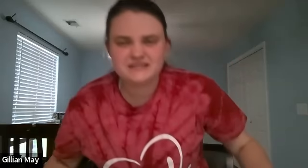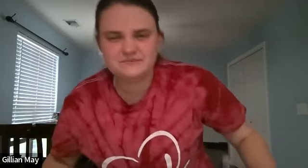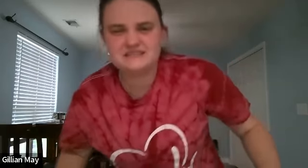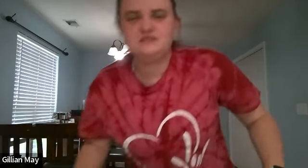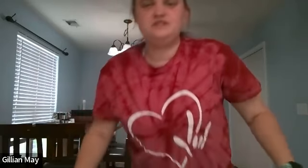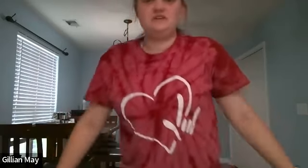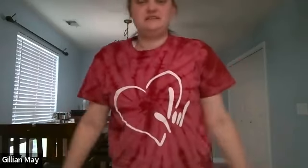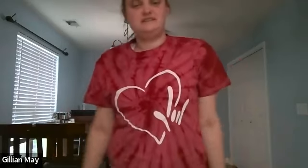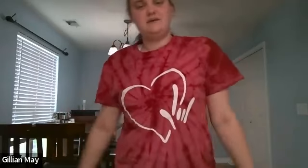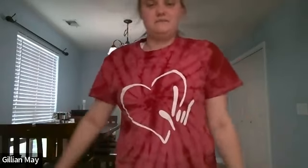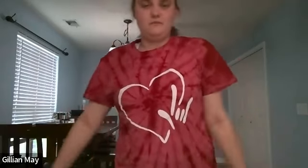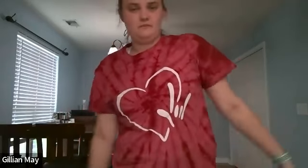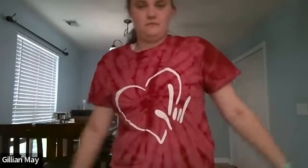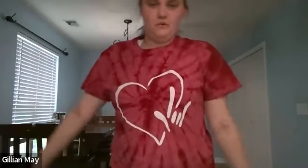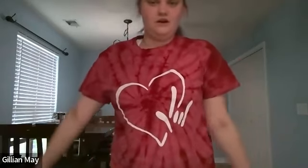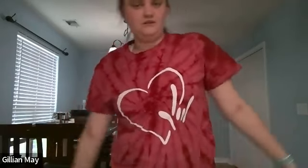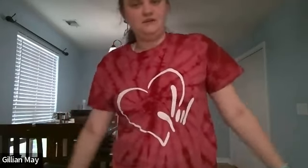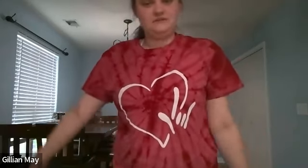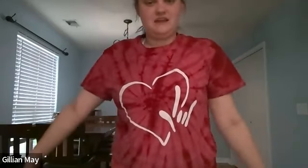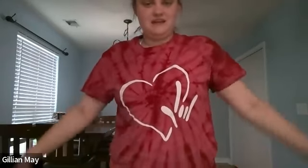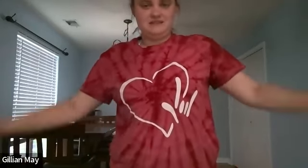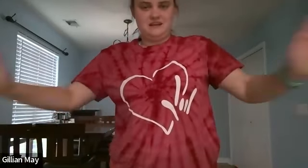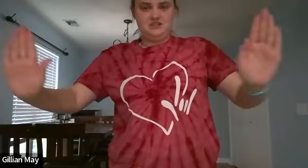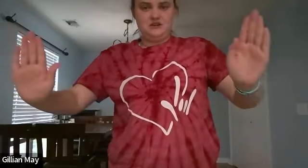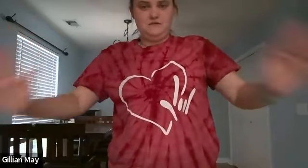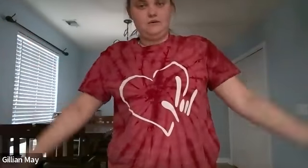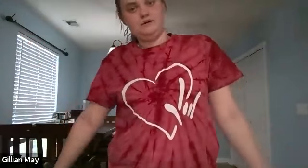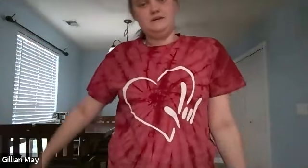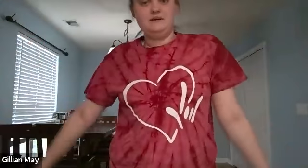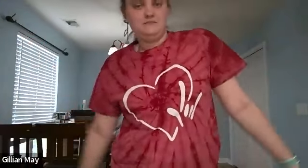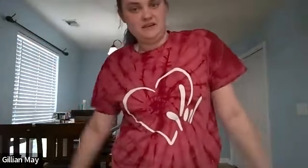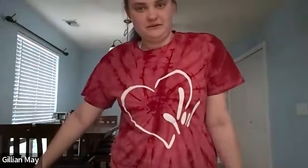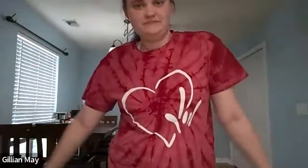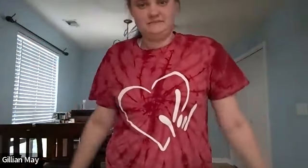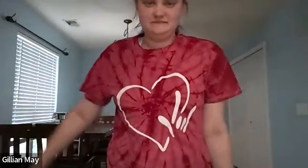it's basically what you think. It's that waddling with the hands kind of straight forward. Penguin.